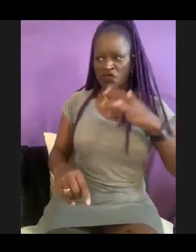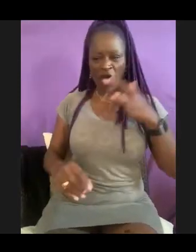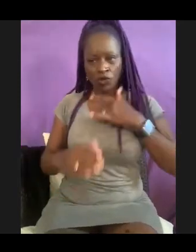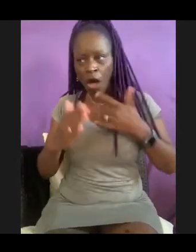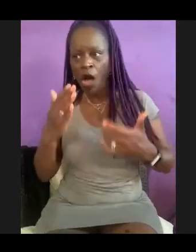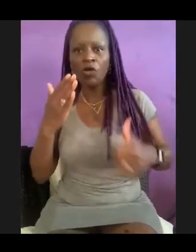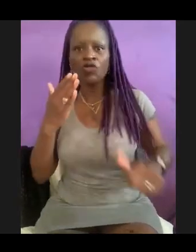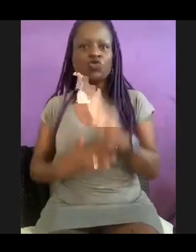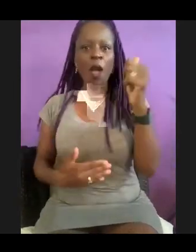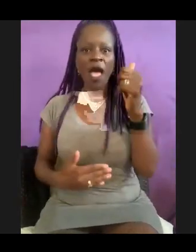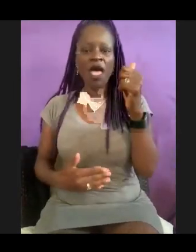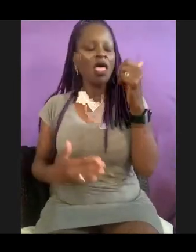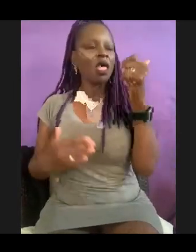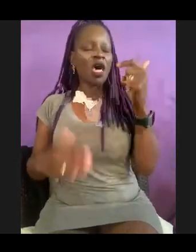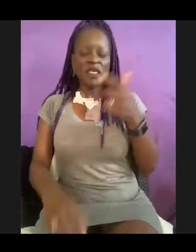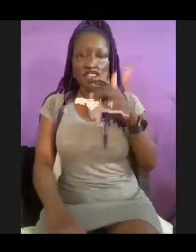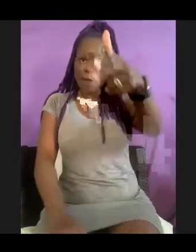kill.